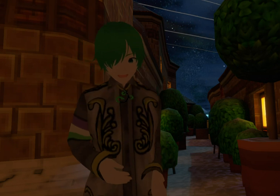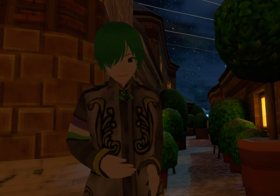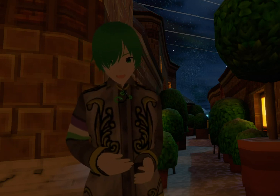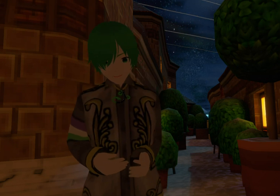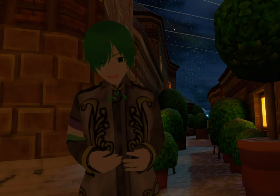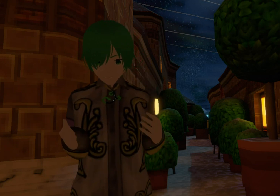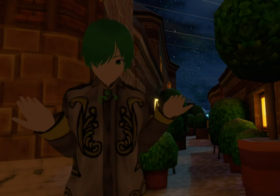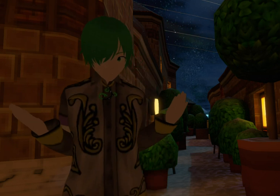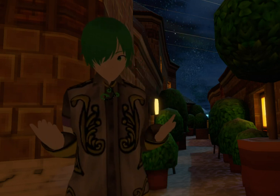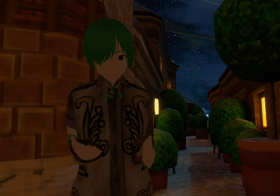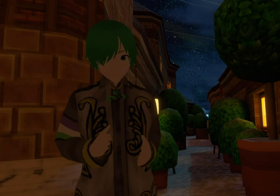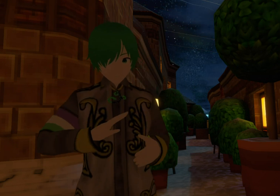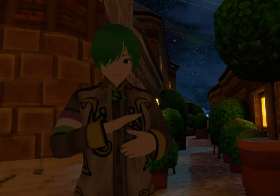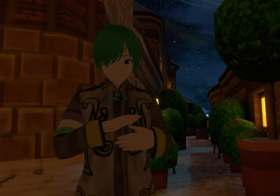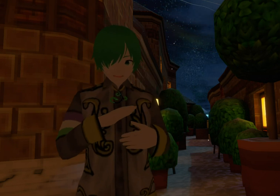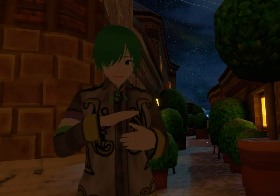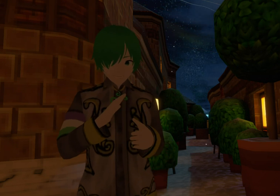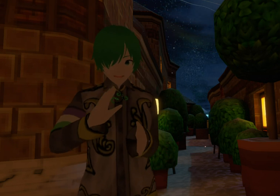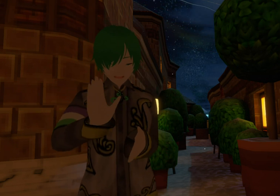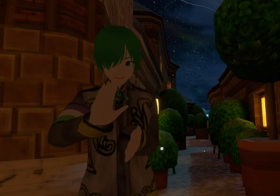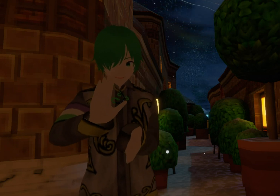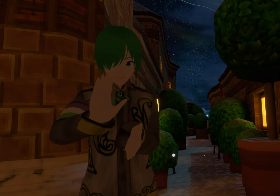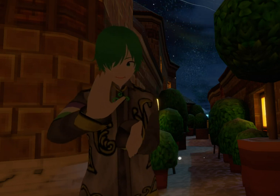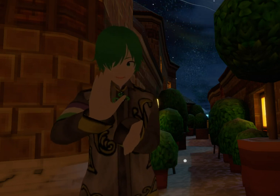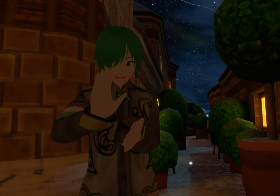like that. It's confusing because you have